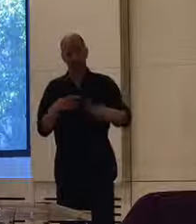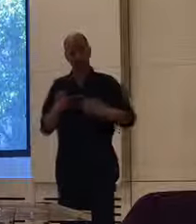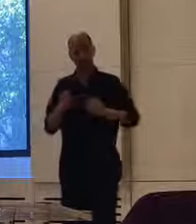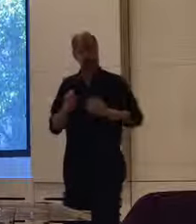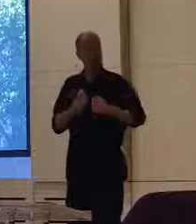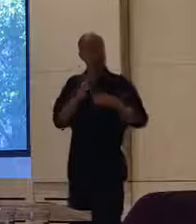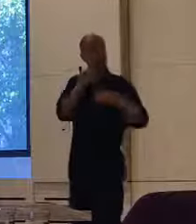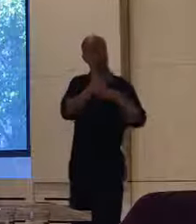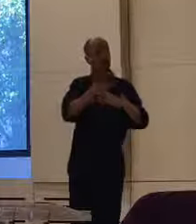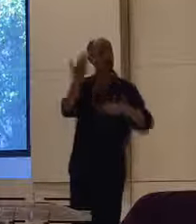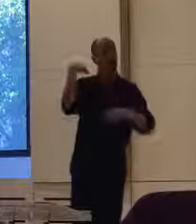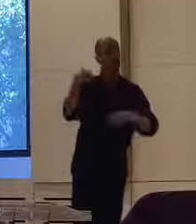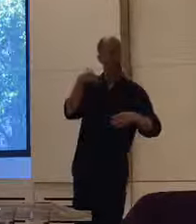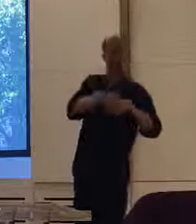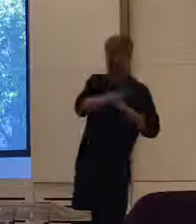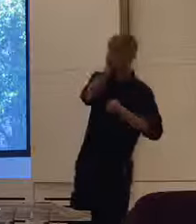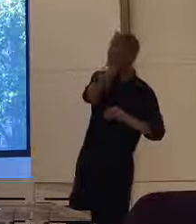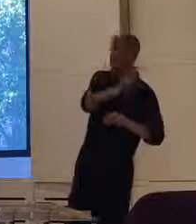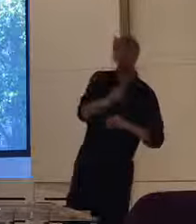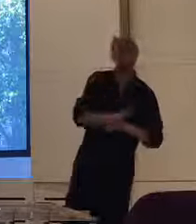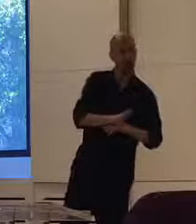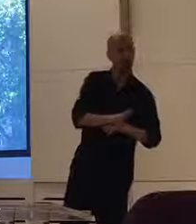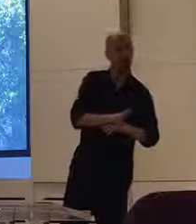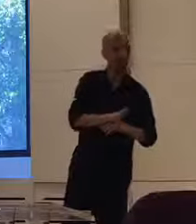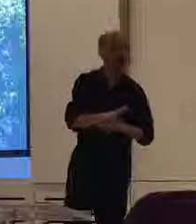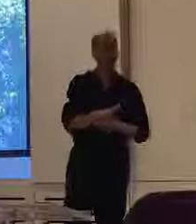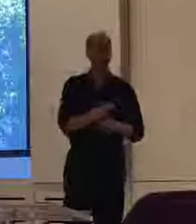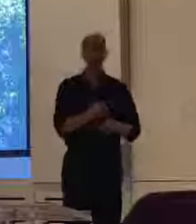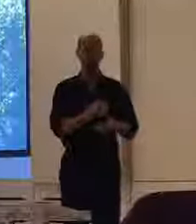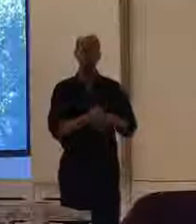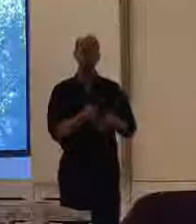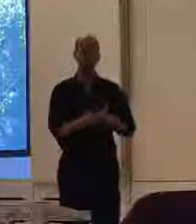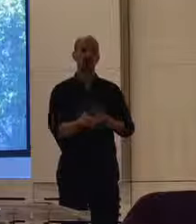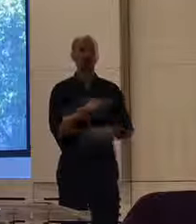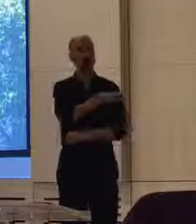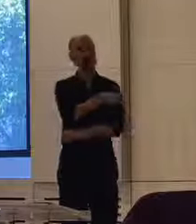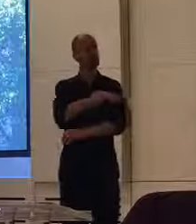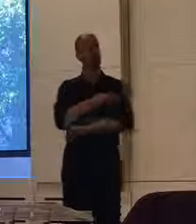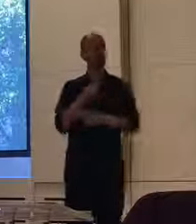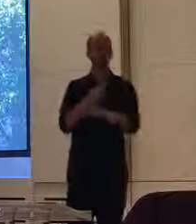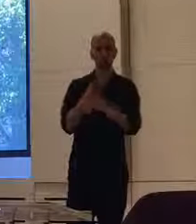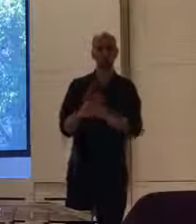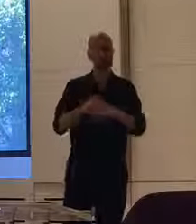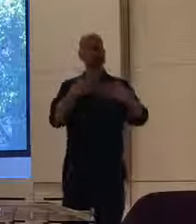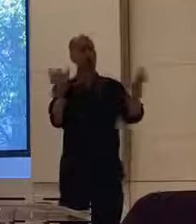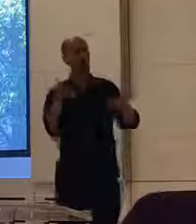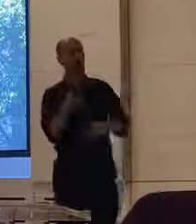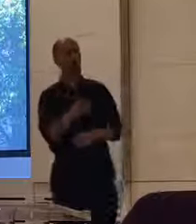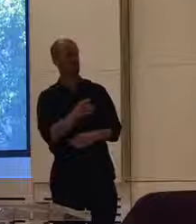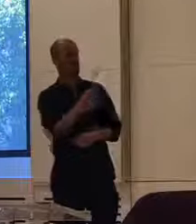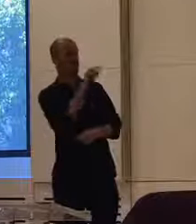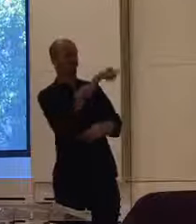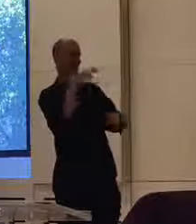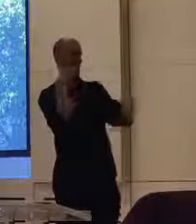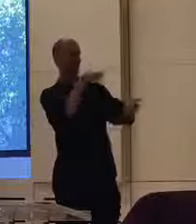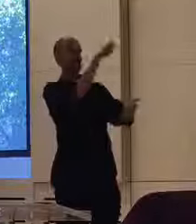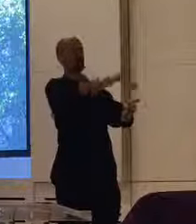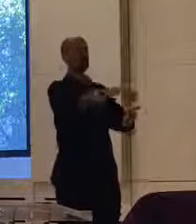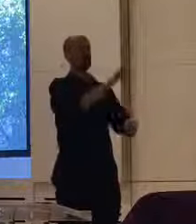Is it always relevant or important? Before, when I was in school, often staff would talk about that